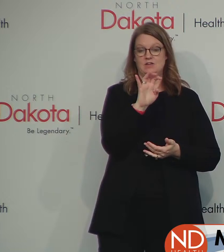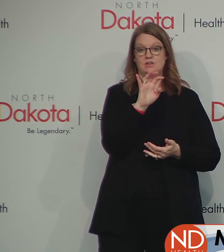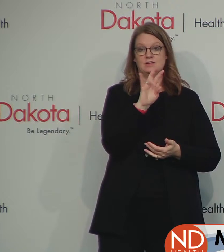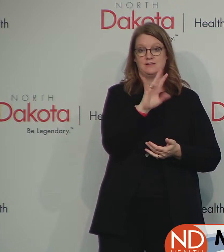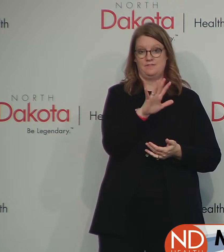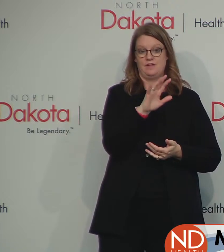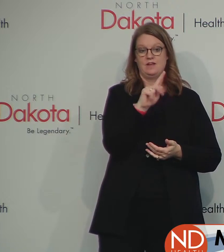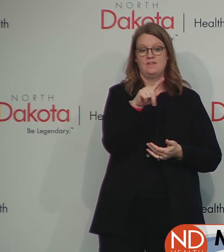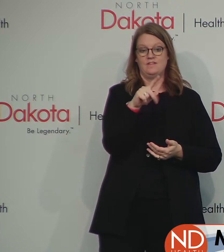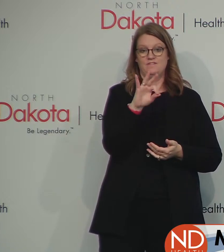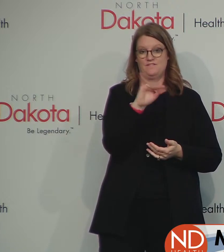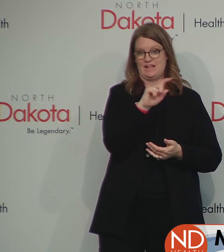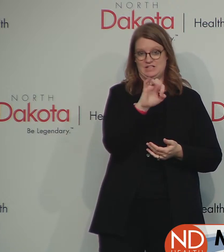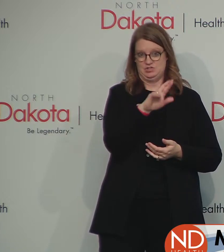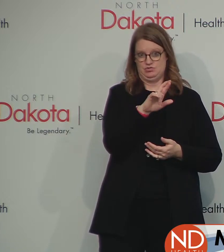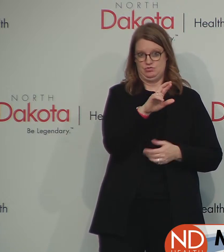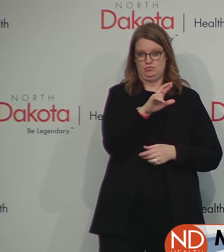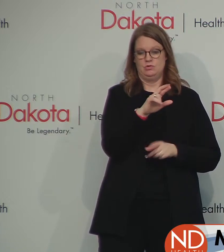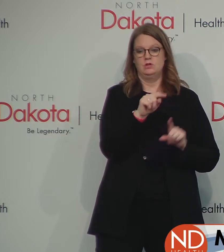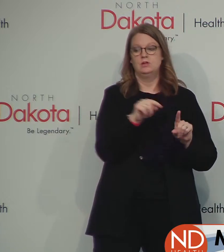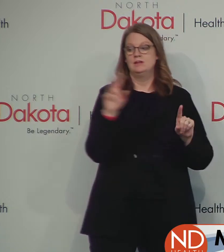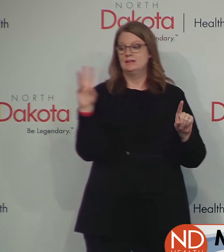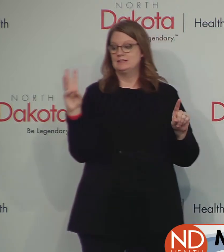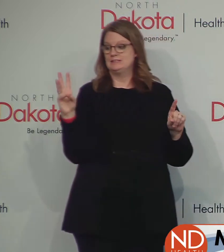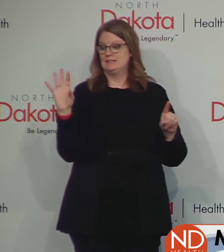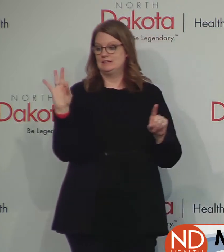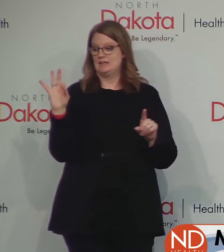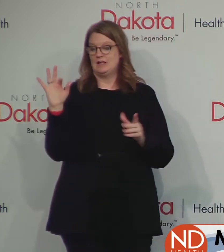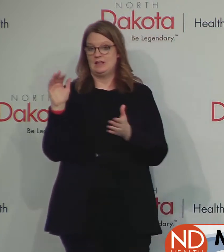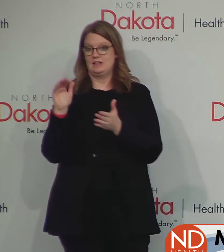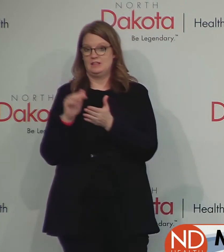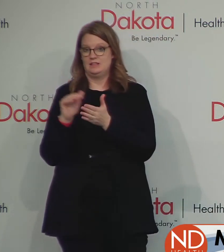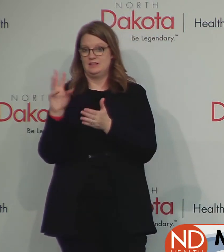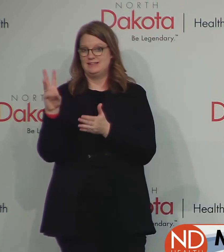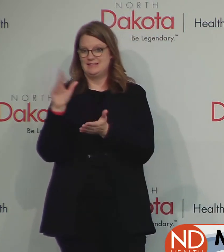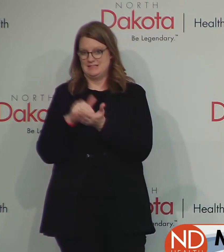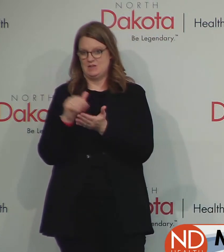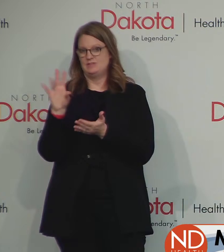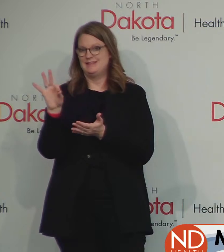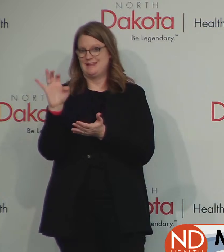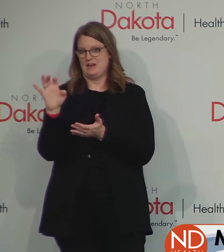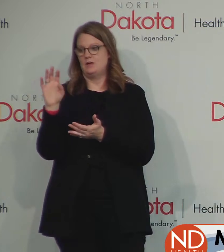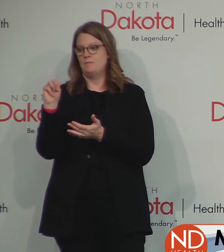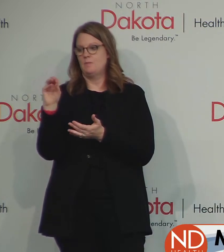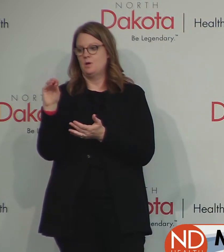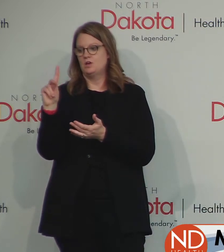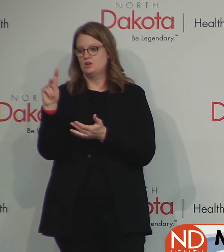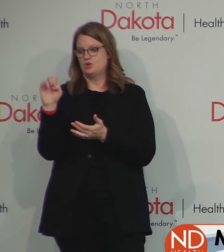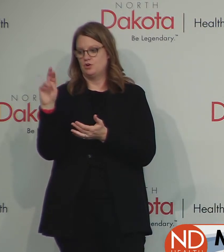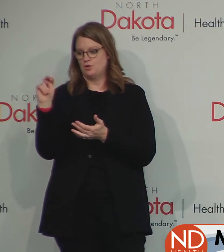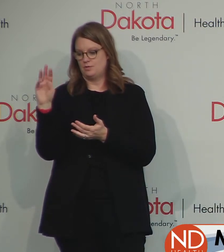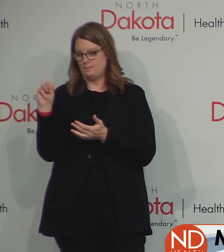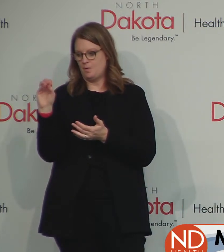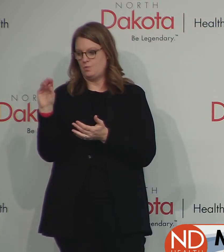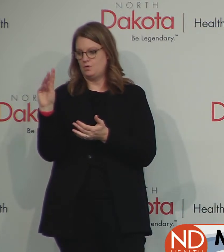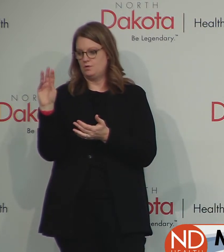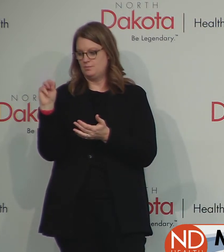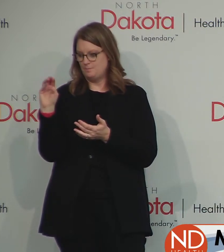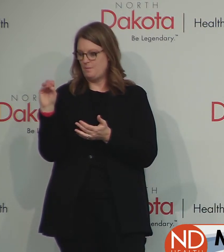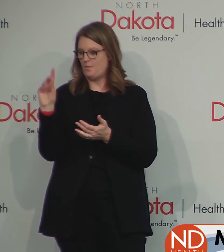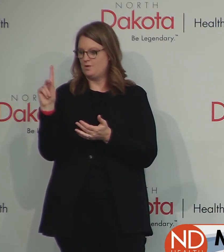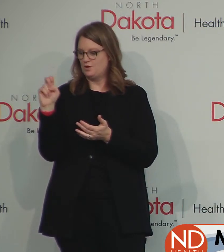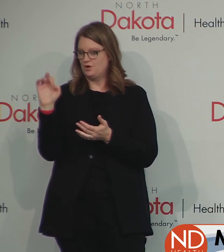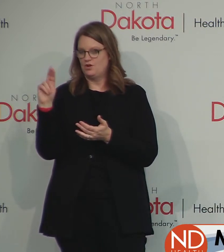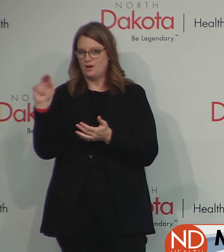4,875 Pfizer doses and 6,900 Moderna doses. And then on top of that, starting this